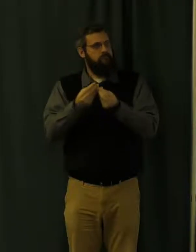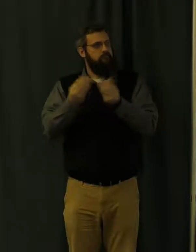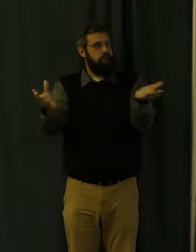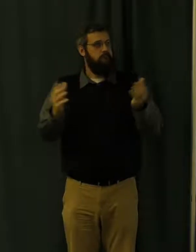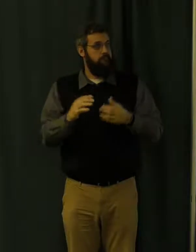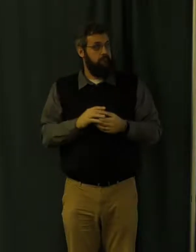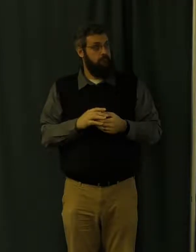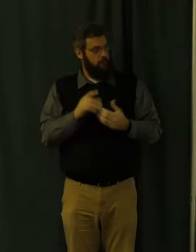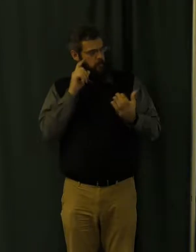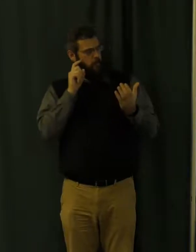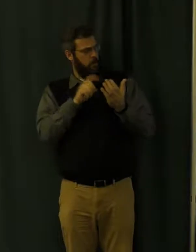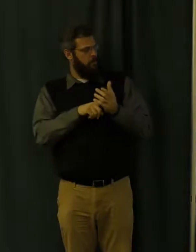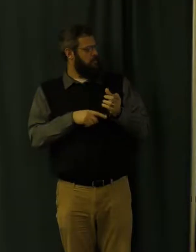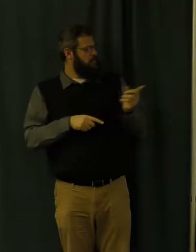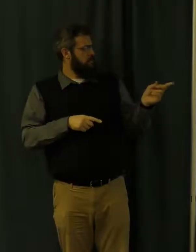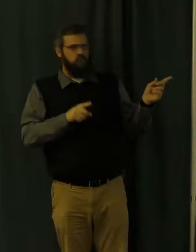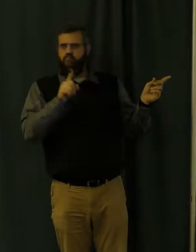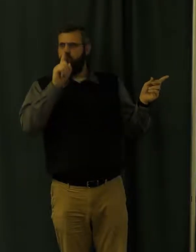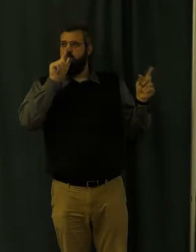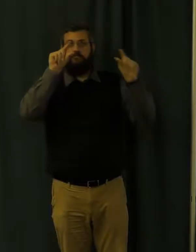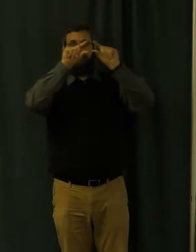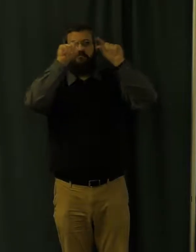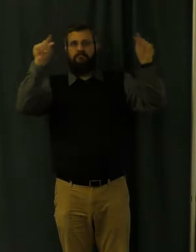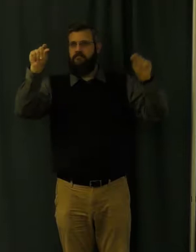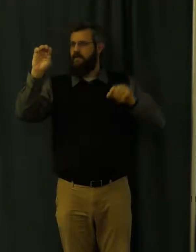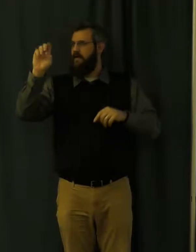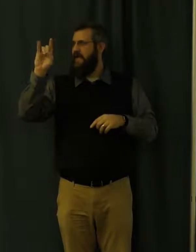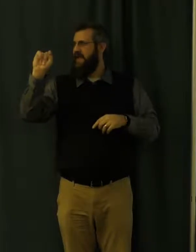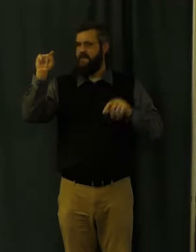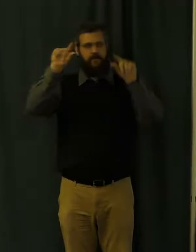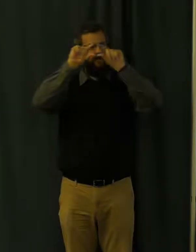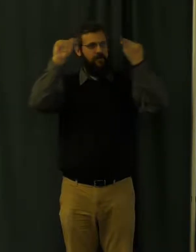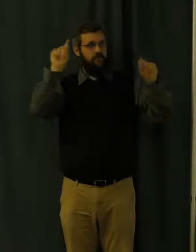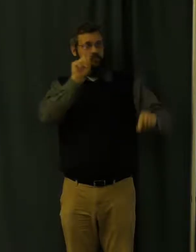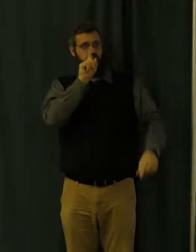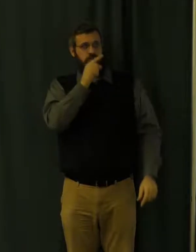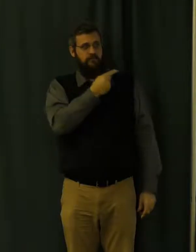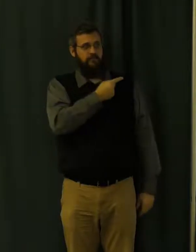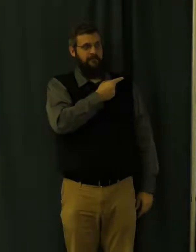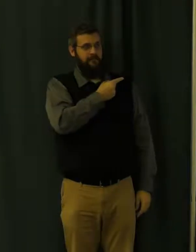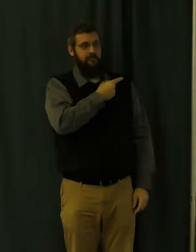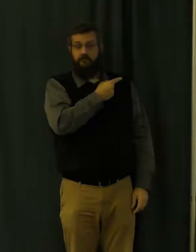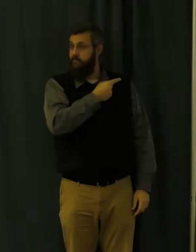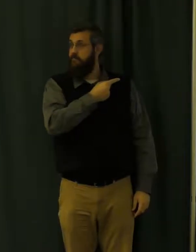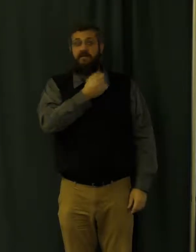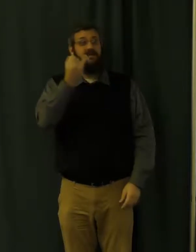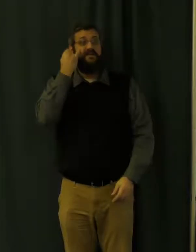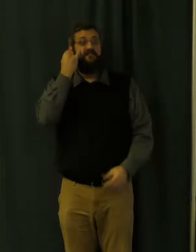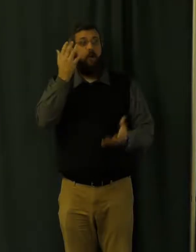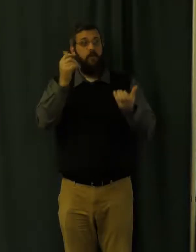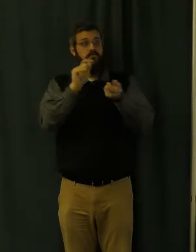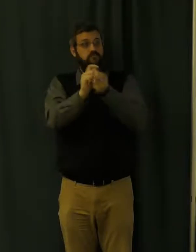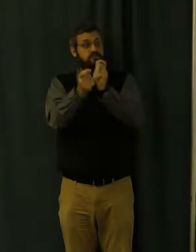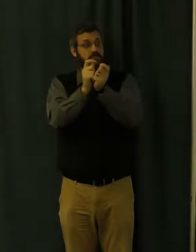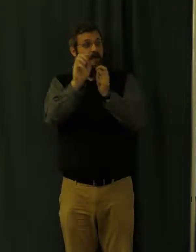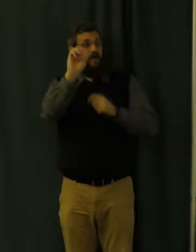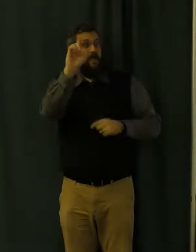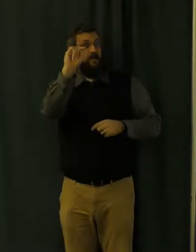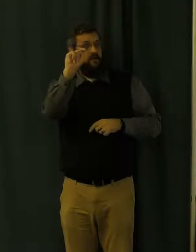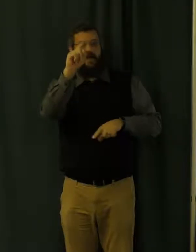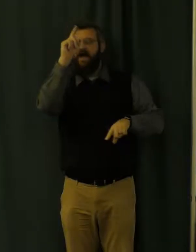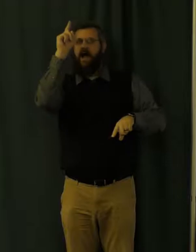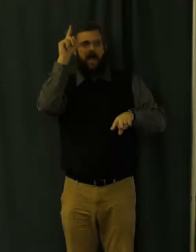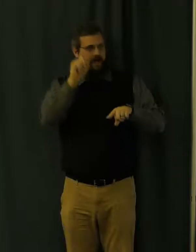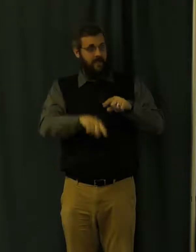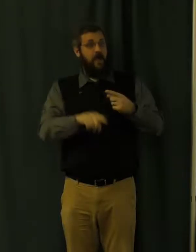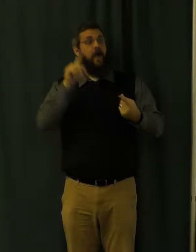do you notice there's no like editing toolbar? Like you don't see anything? Okay. Now, if I want to edit it, I can't do that